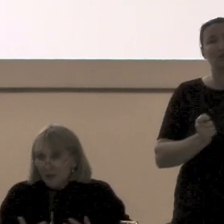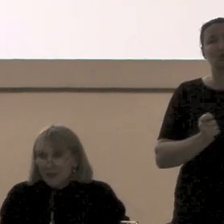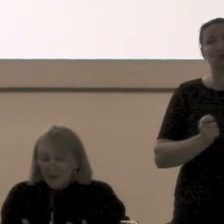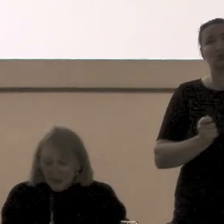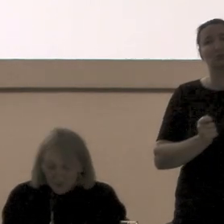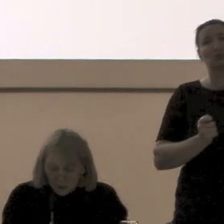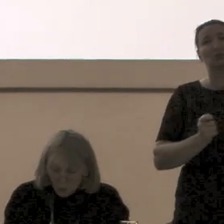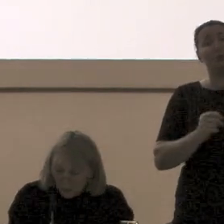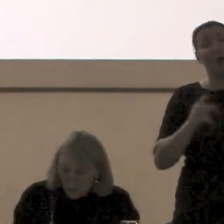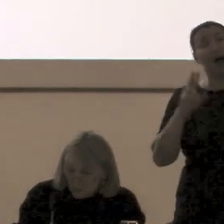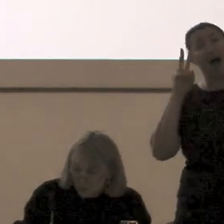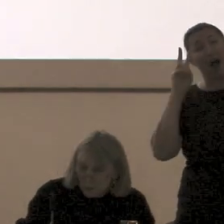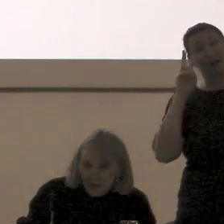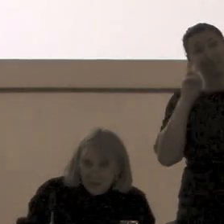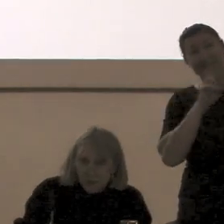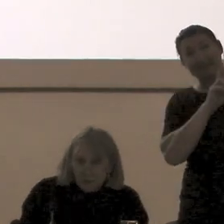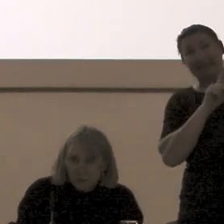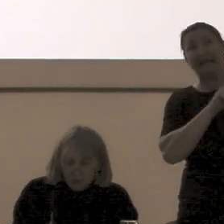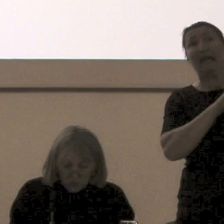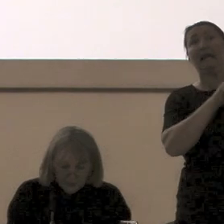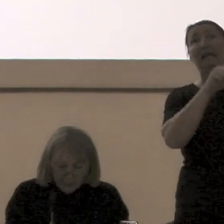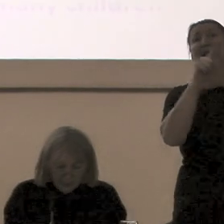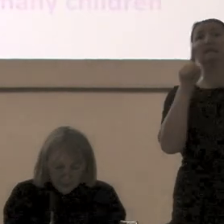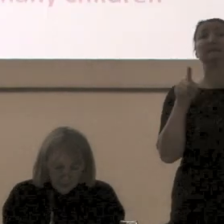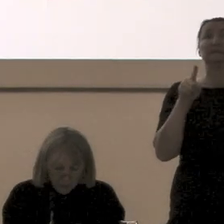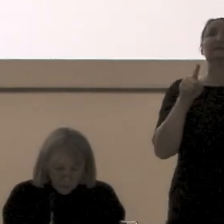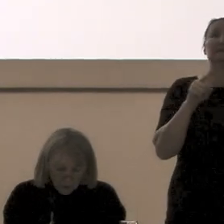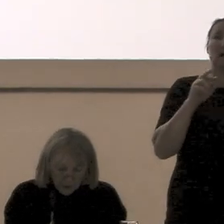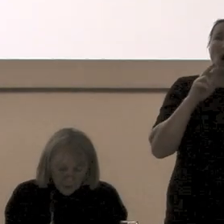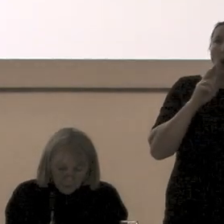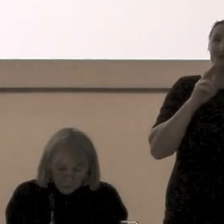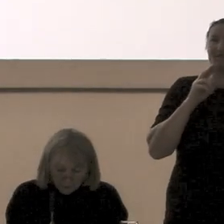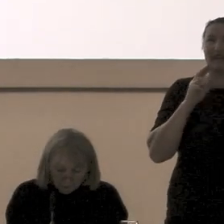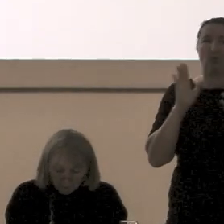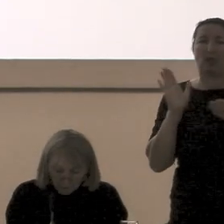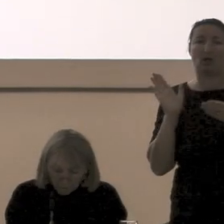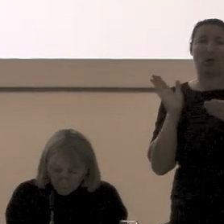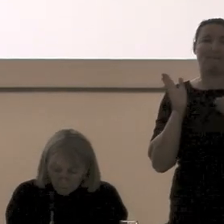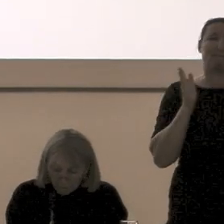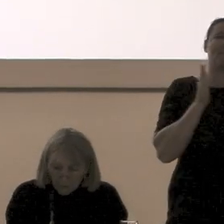you know, I think there will be a movement back to a more sensible,